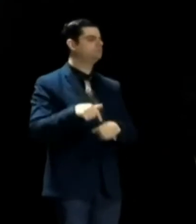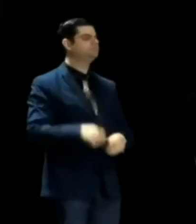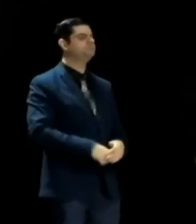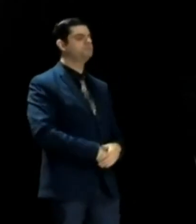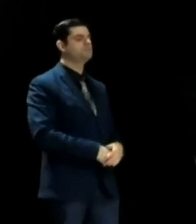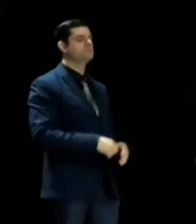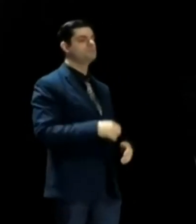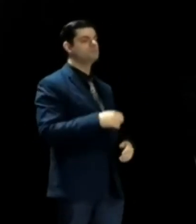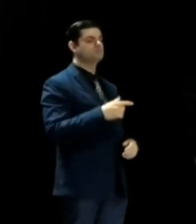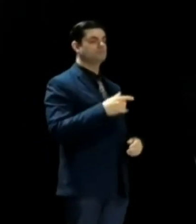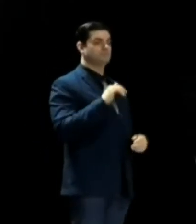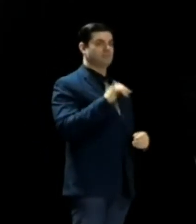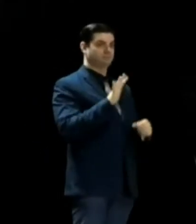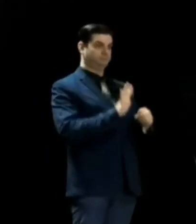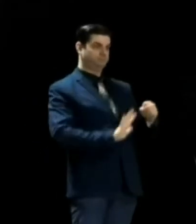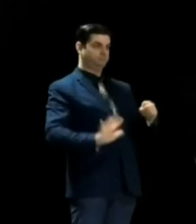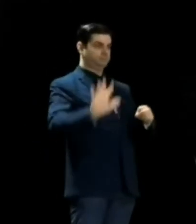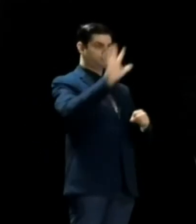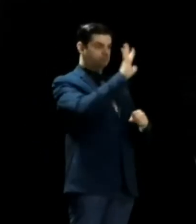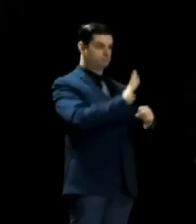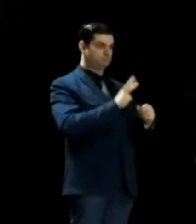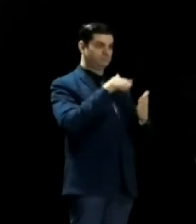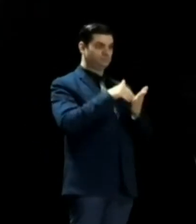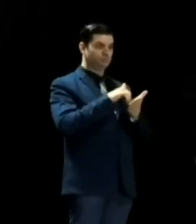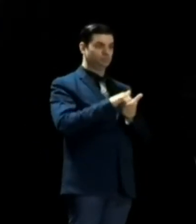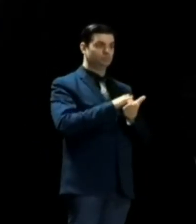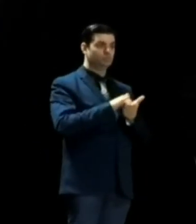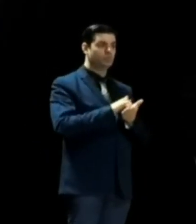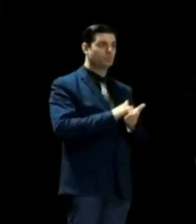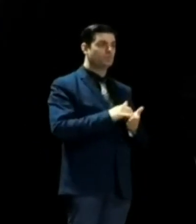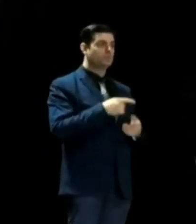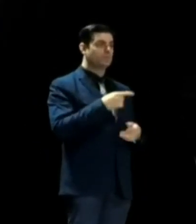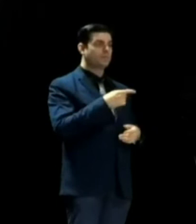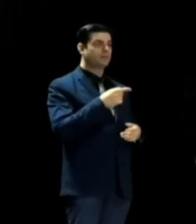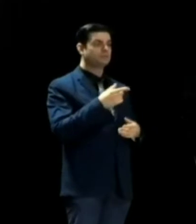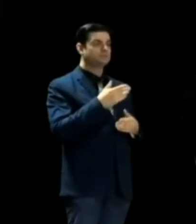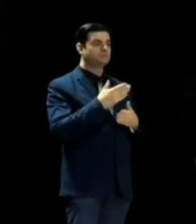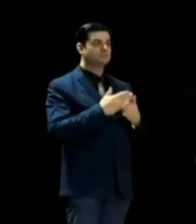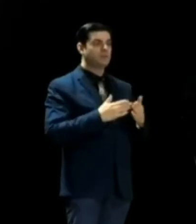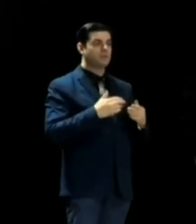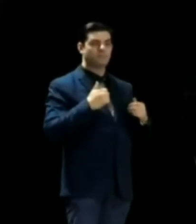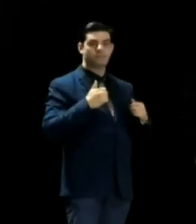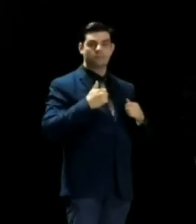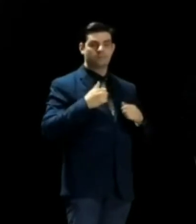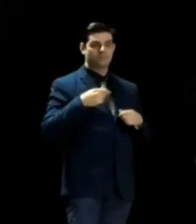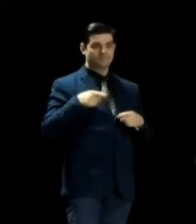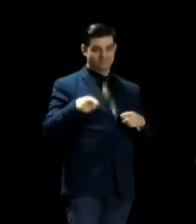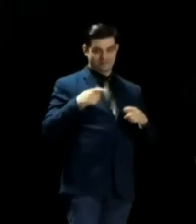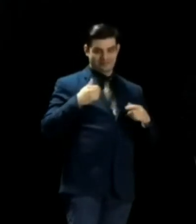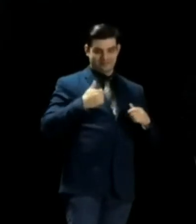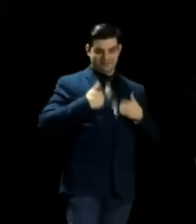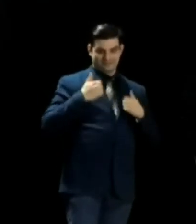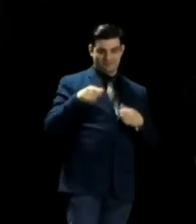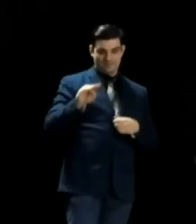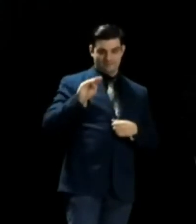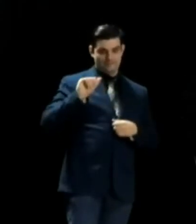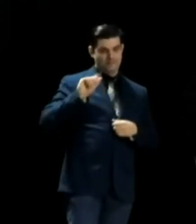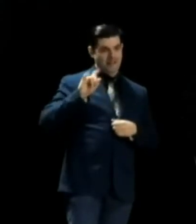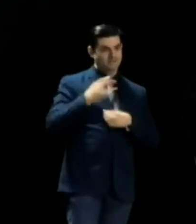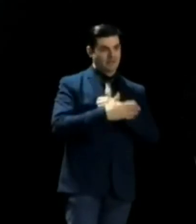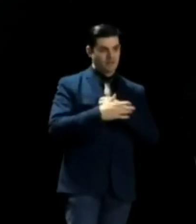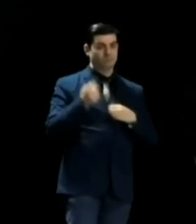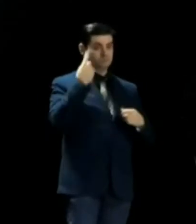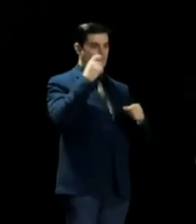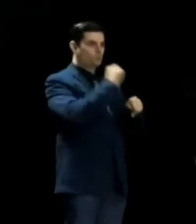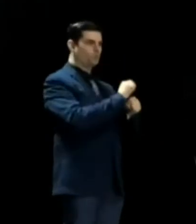region. You may live in Madison County and work in Oneida, or live in Oneida and work in Onondaga. That means if you have the virus, you can spread it to any of